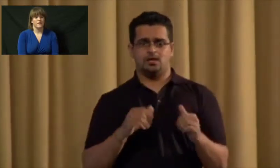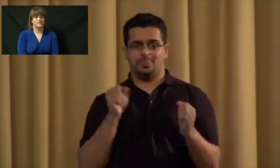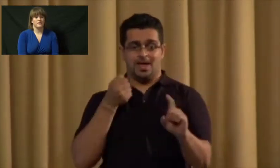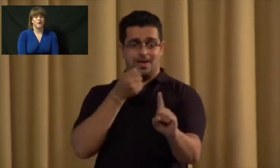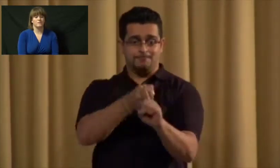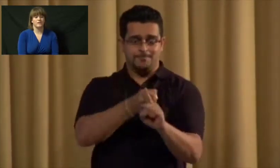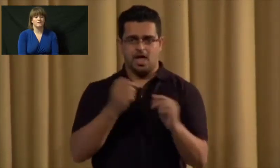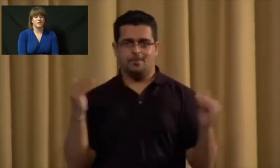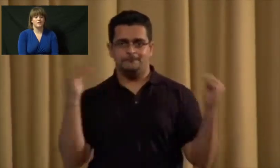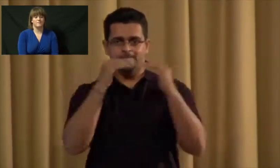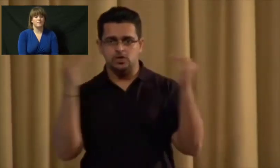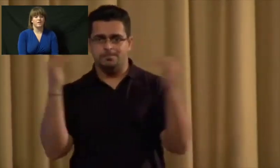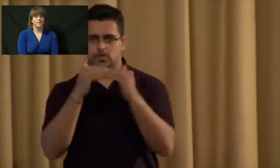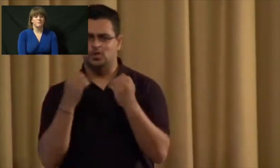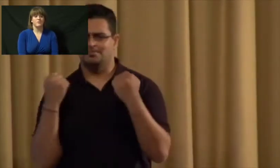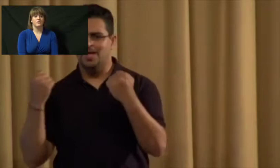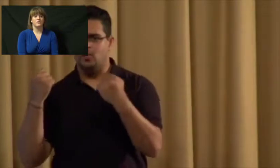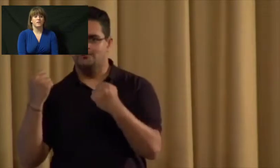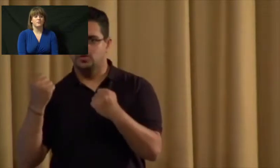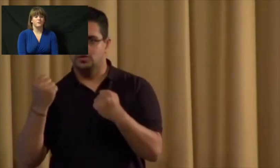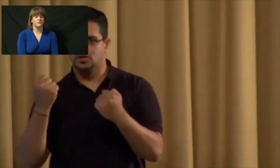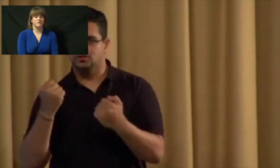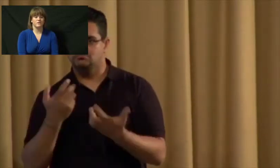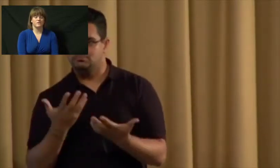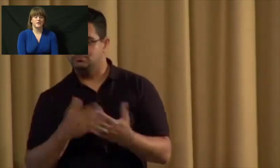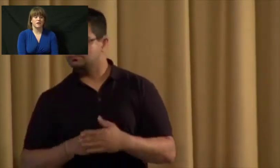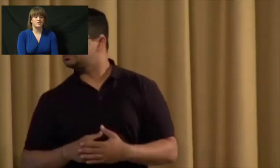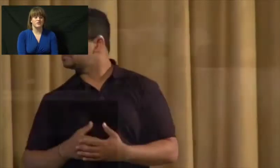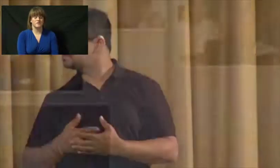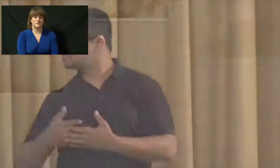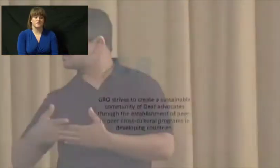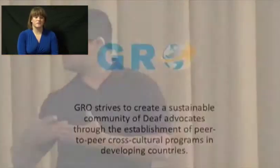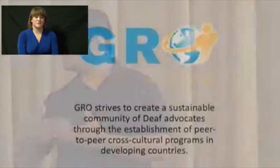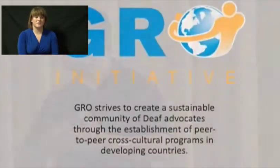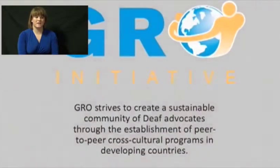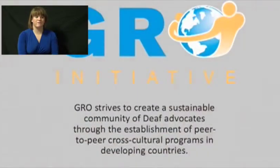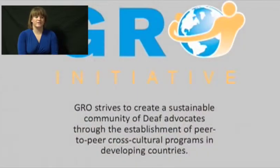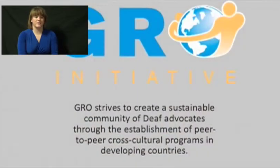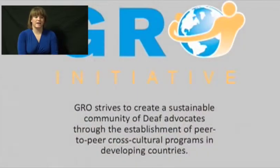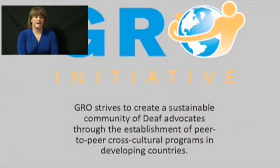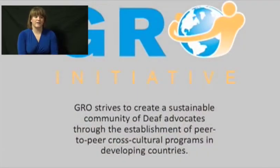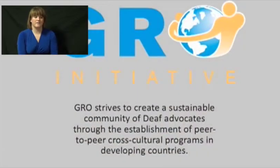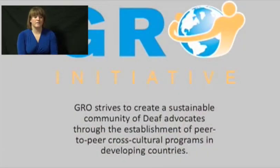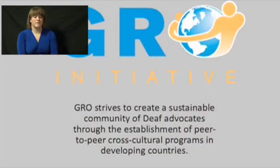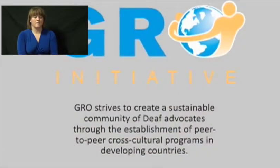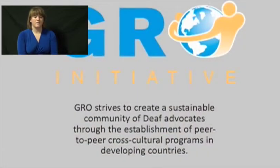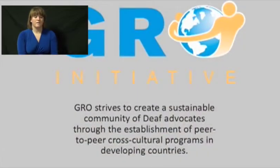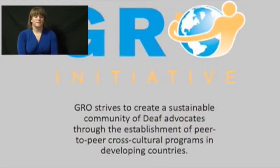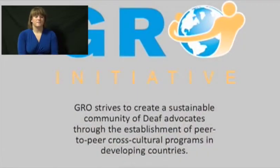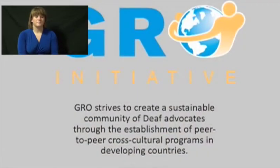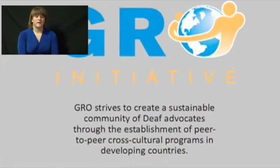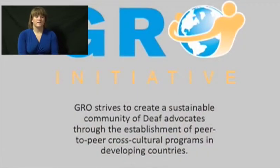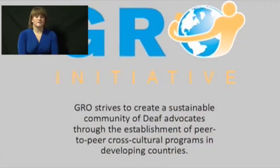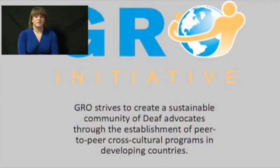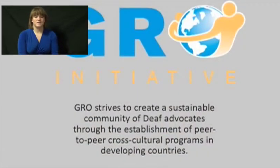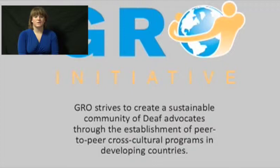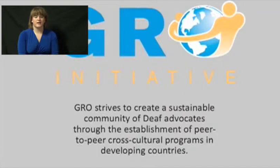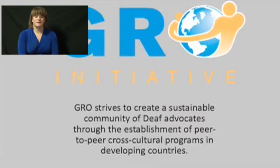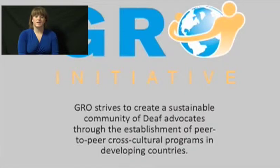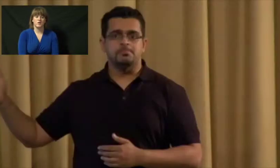It's helping build computer skills, technology skills is what we need today. And so that's why I continue to